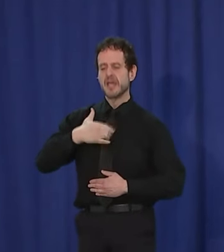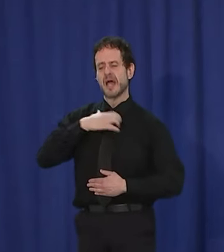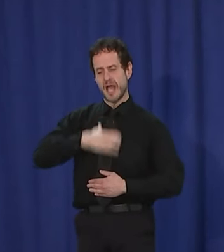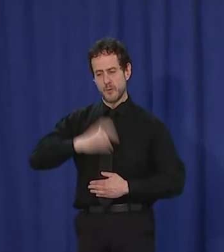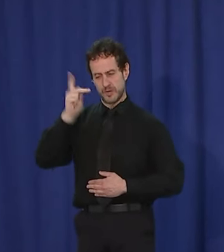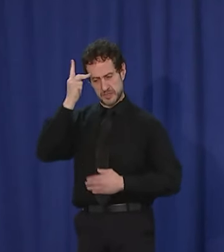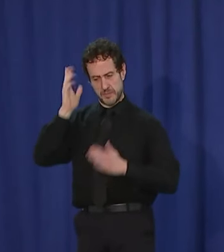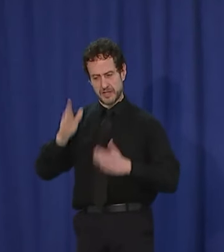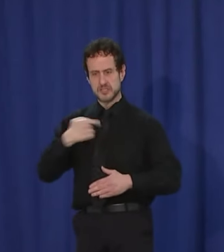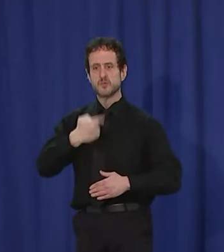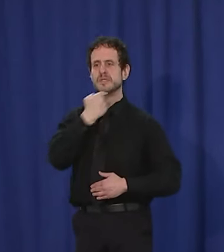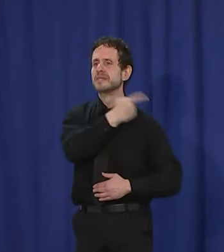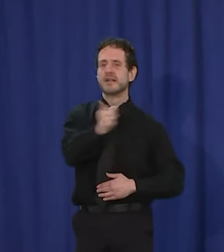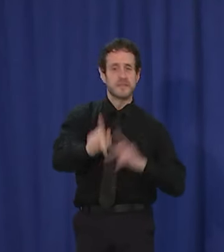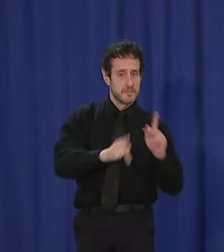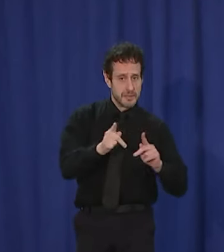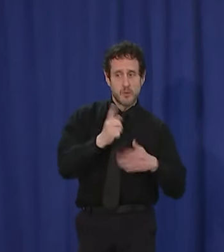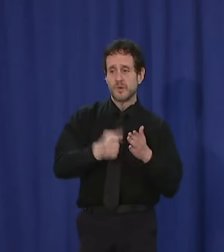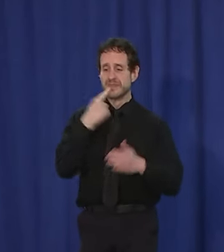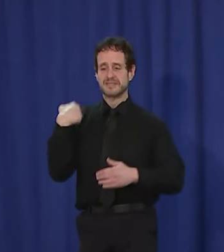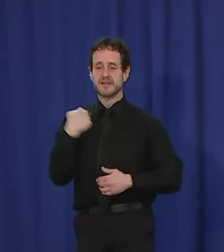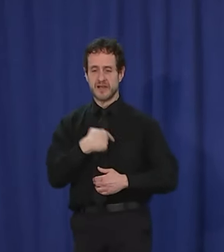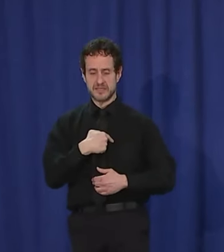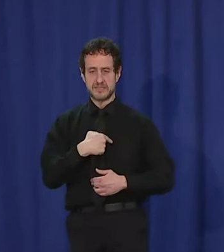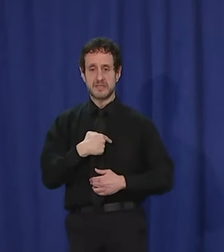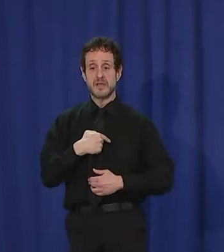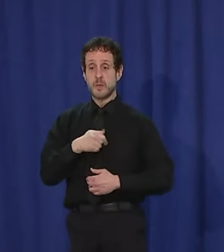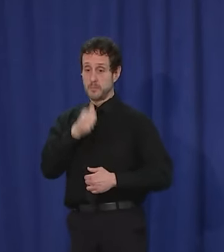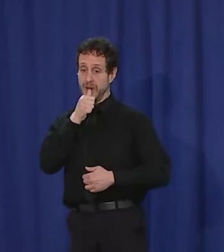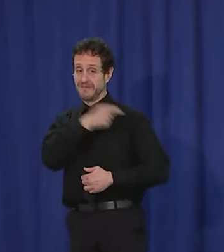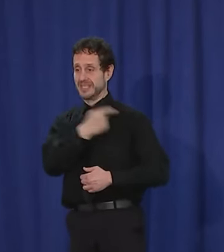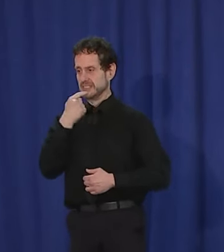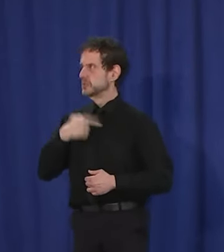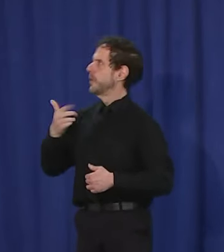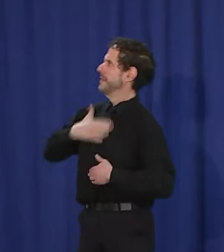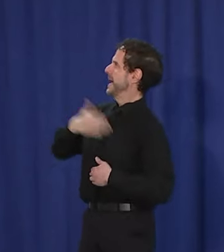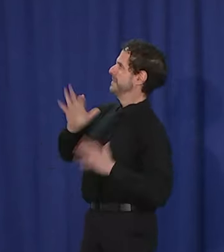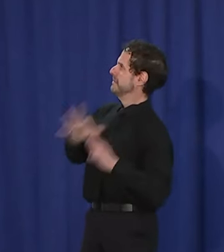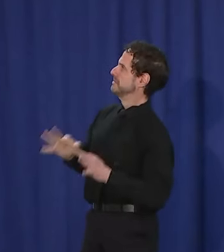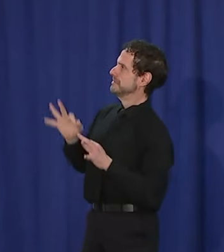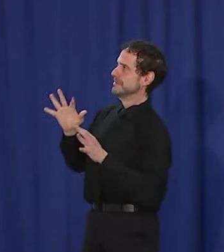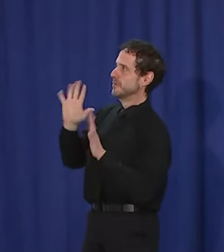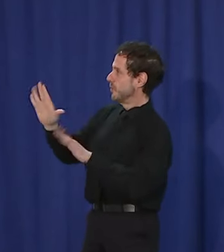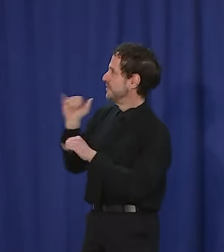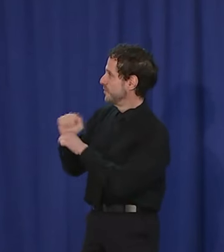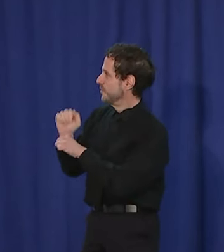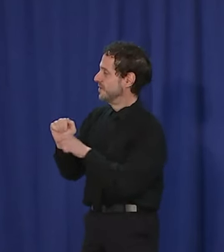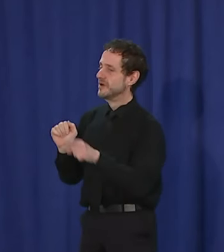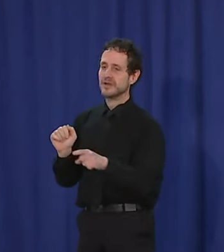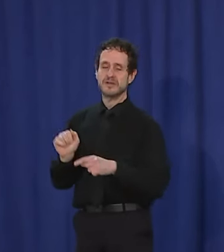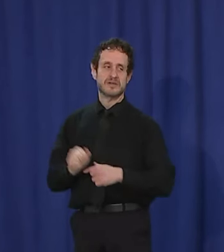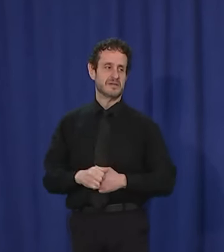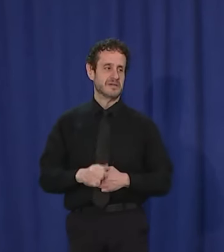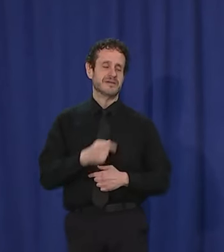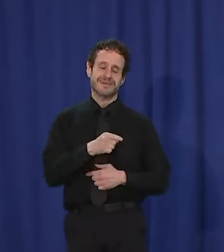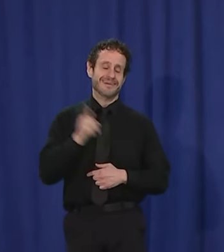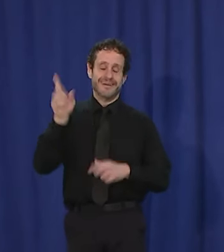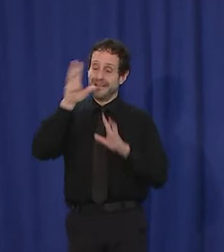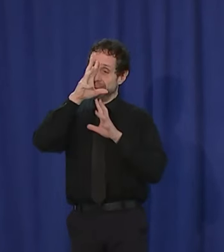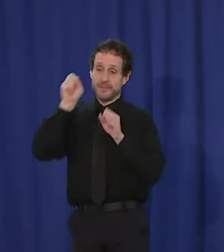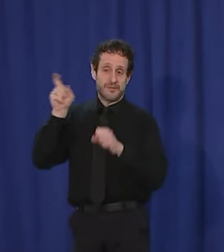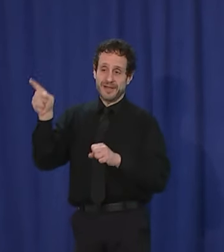would say to you what they say to us," end quote. Can you respond to what he said? Yeah, well, you know, look, the president says a lot of things,